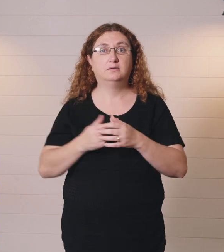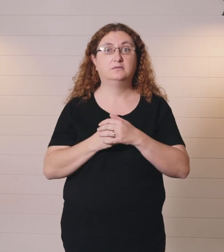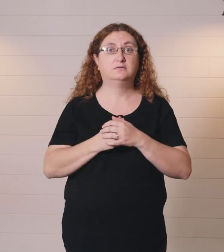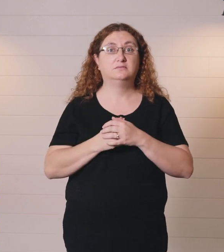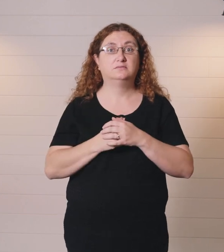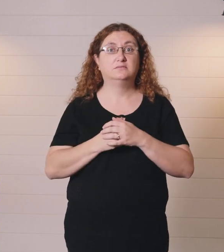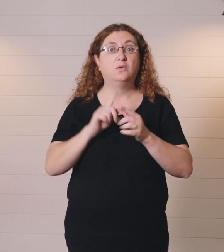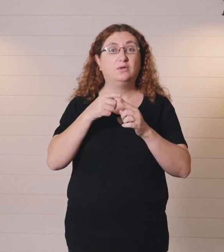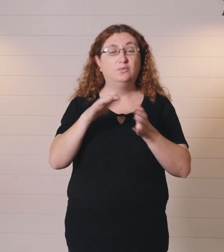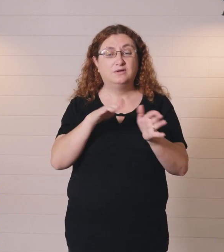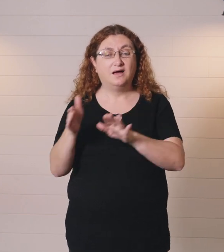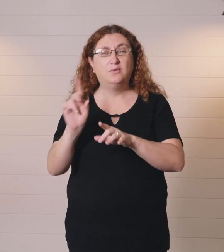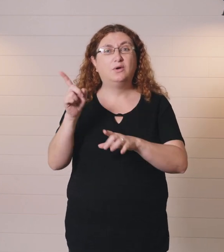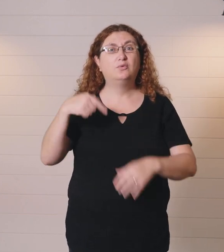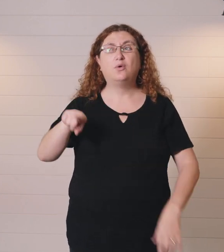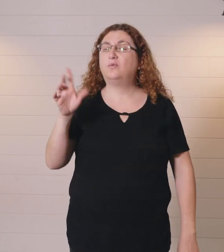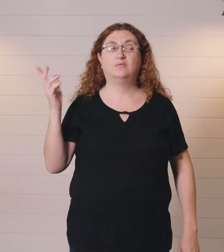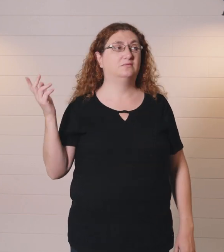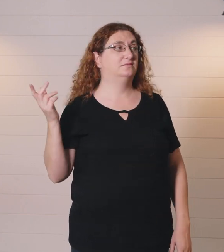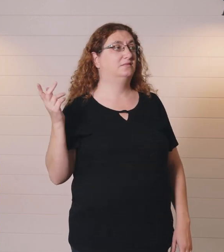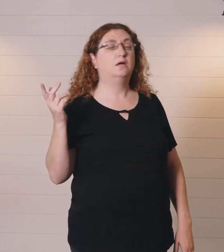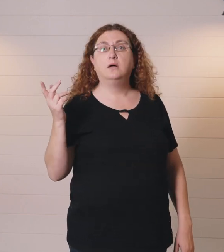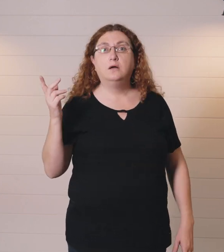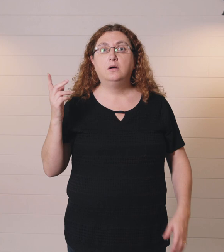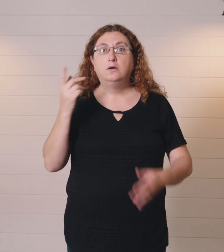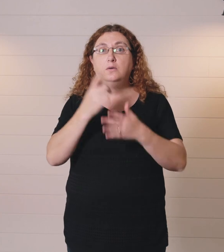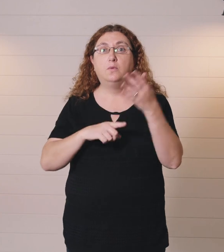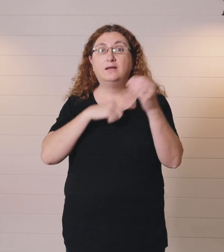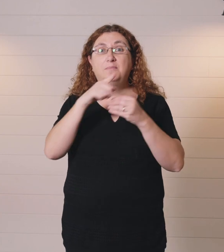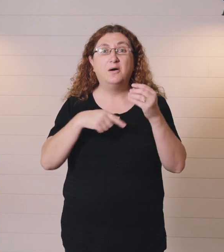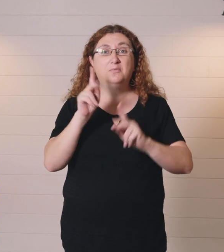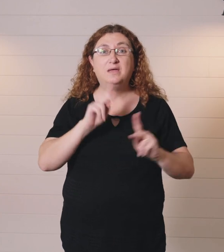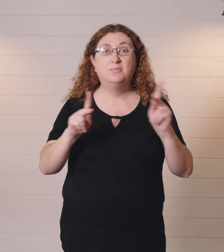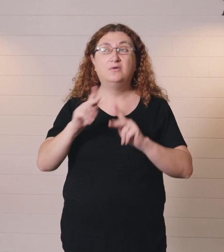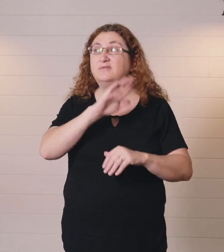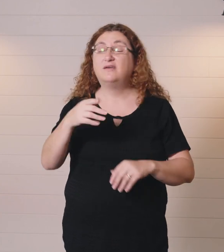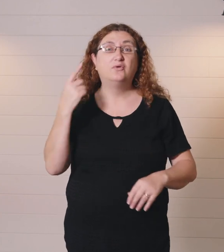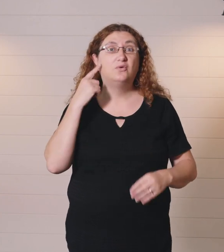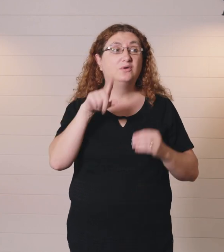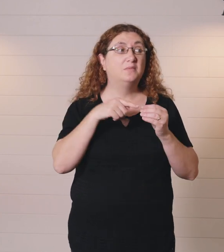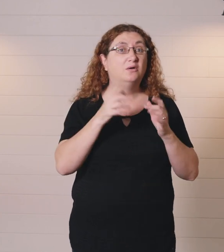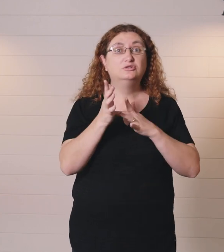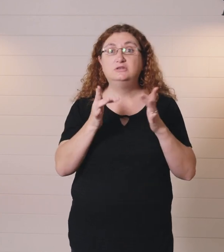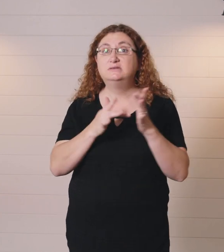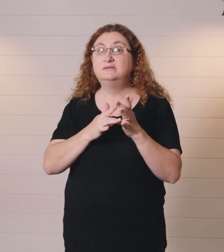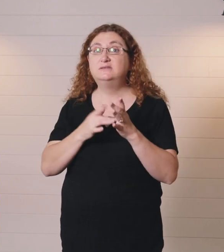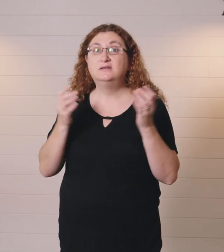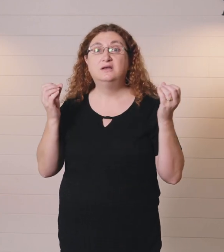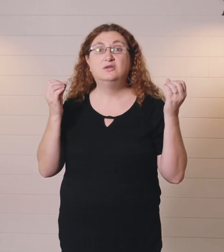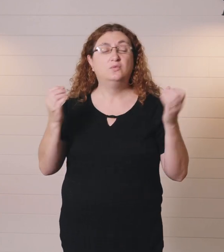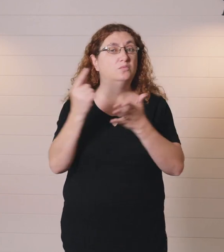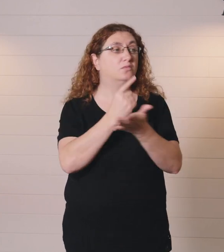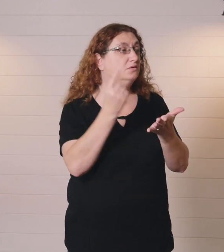heard the name of Jesus, of the eternal destiny of those who are in communities right now all around the world where there is no voice of